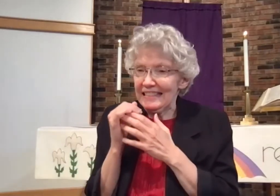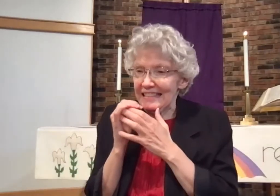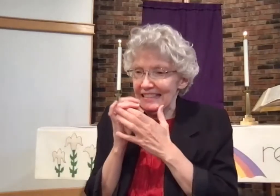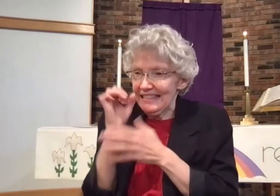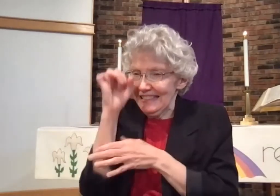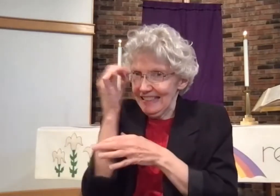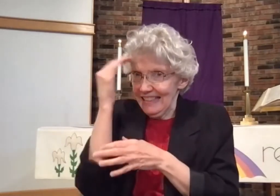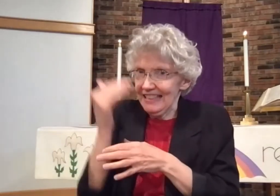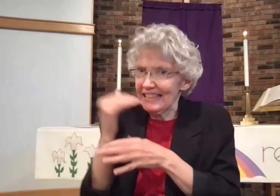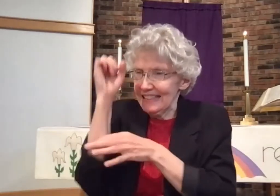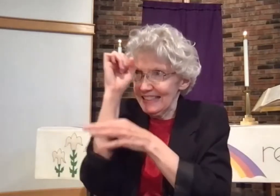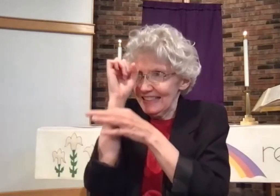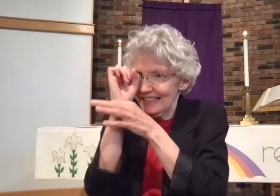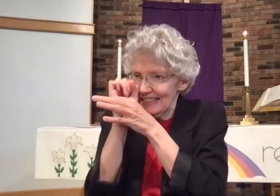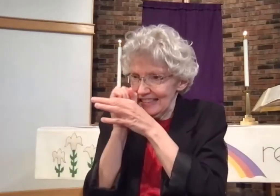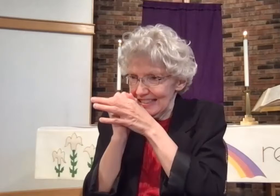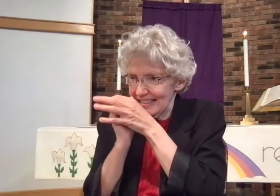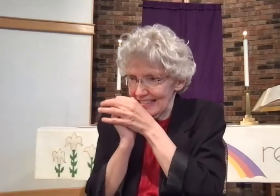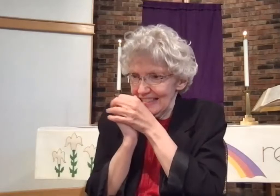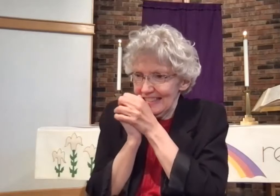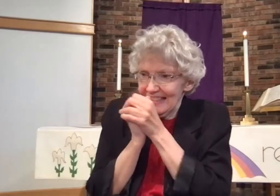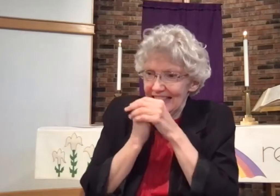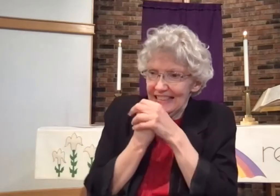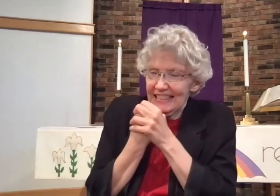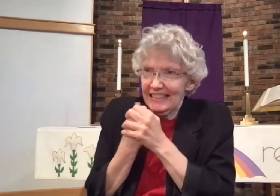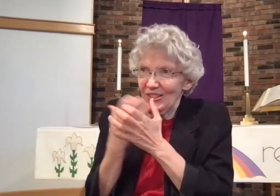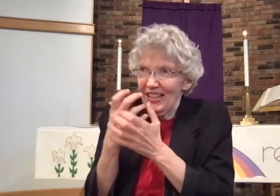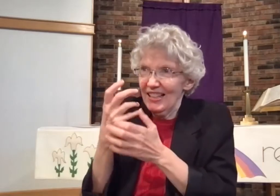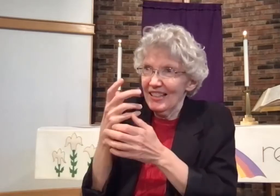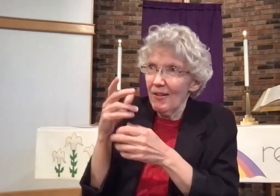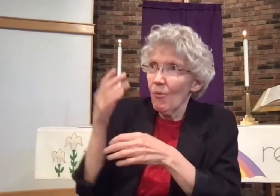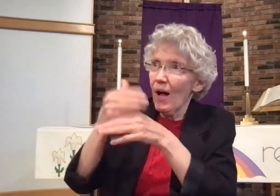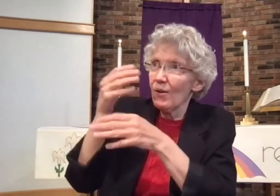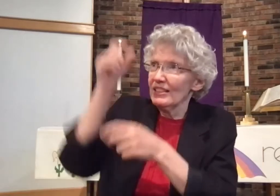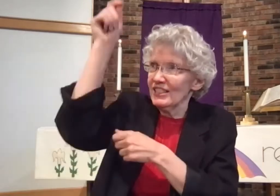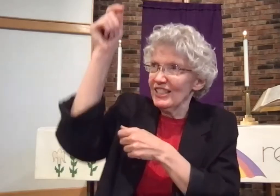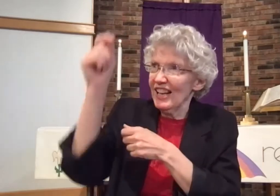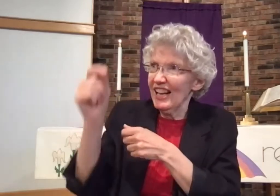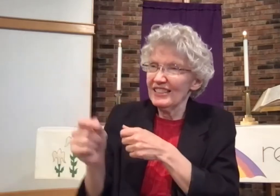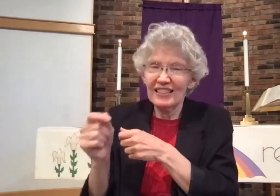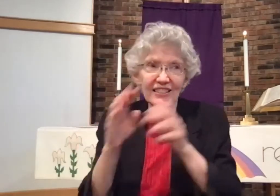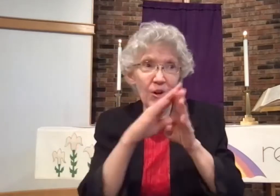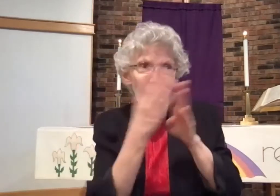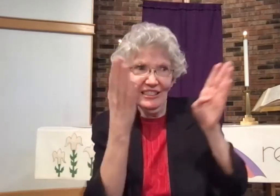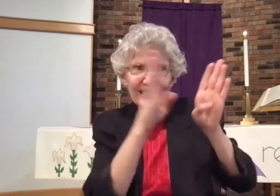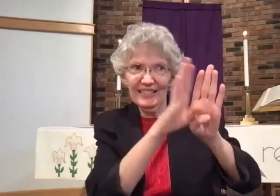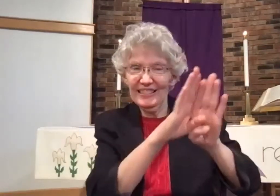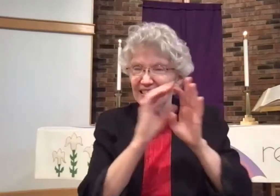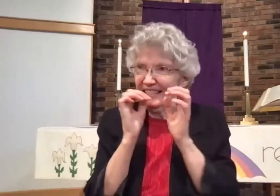Now, some of us may feel like we want to hide, bury our heads in the sand, close the